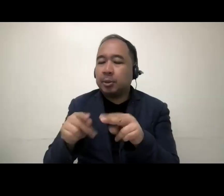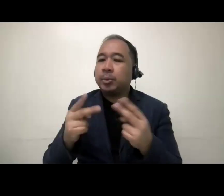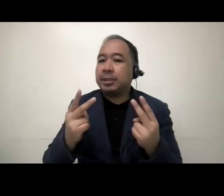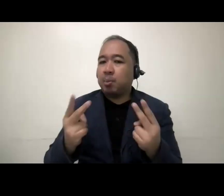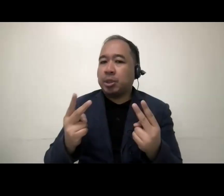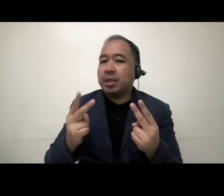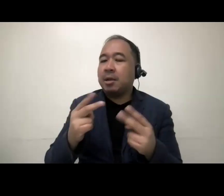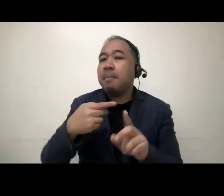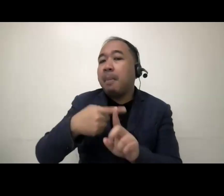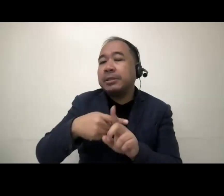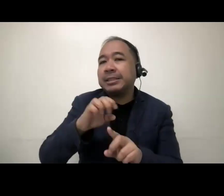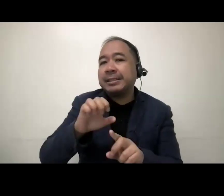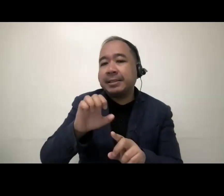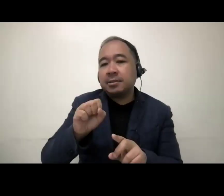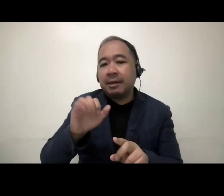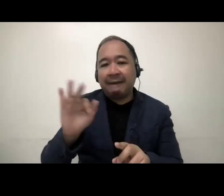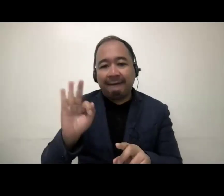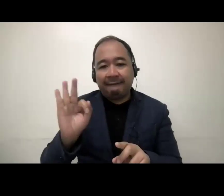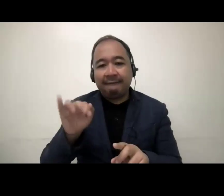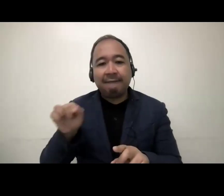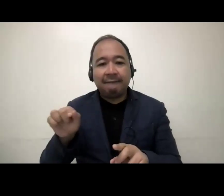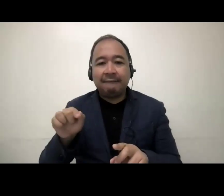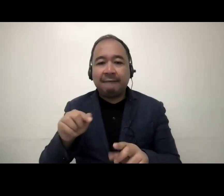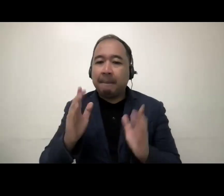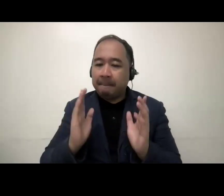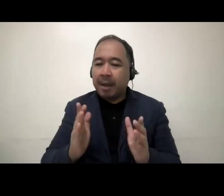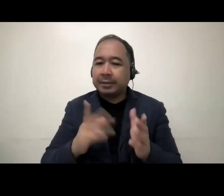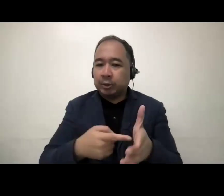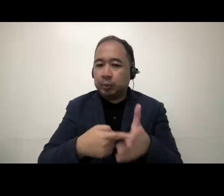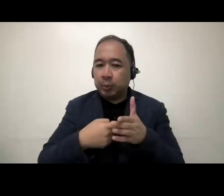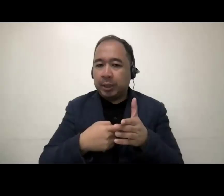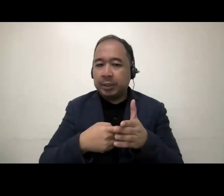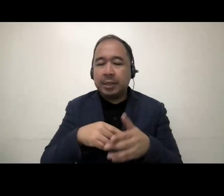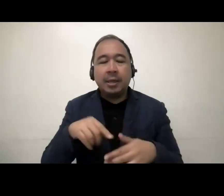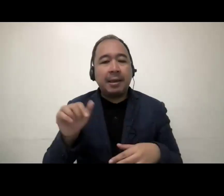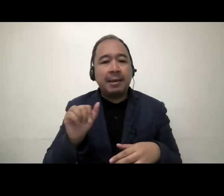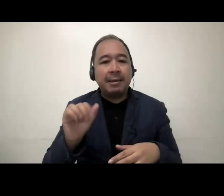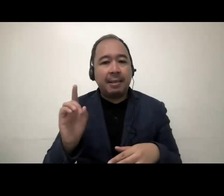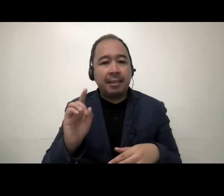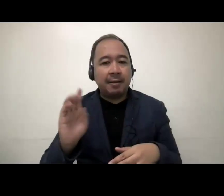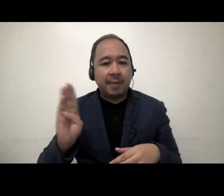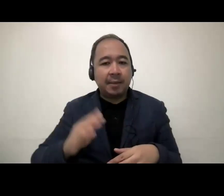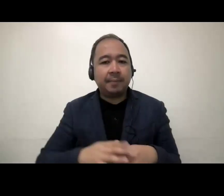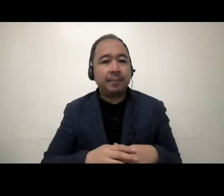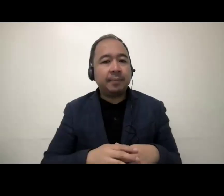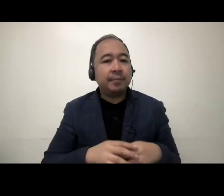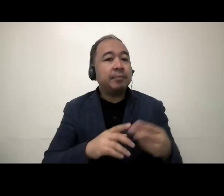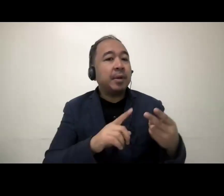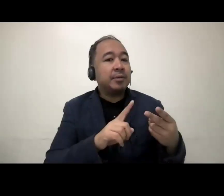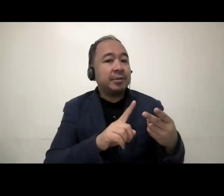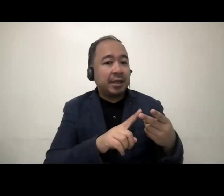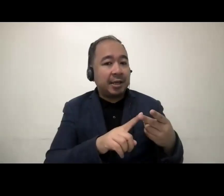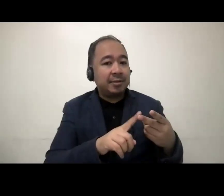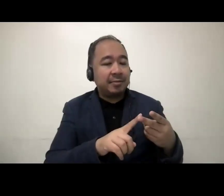I also wanted to acknowledge the Accountability Council's submission, which I read yesterday. I think you submitted it 2 days